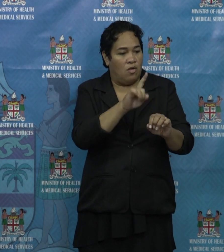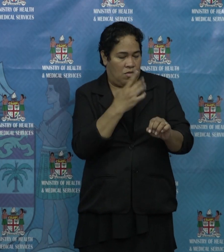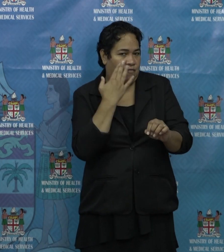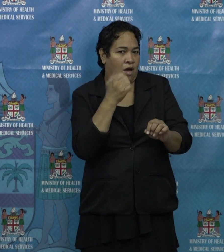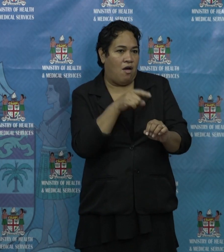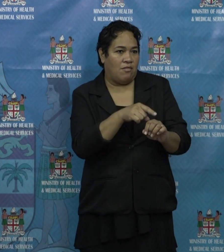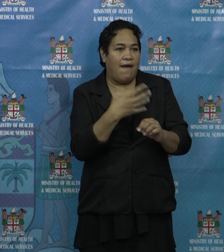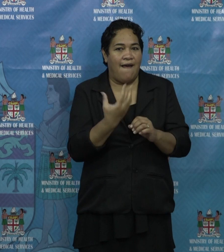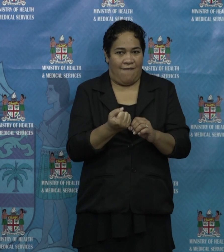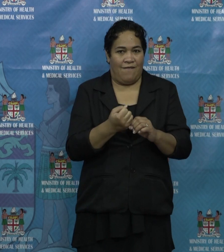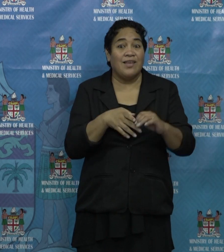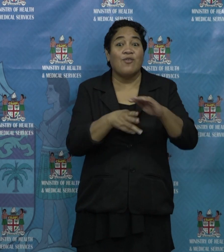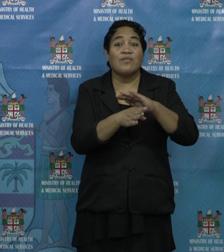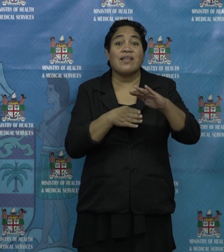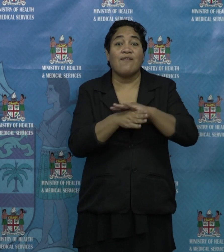result.